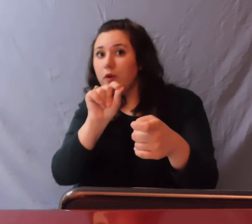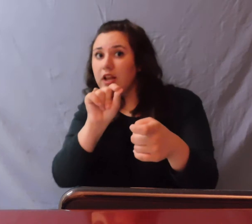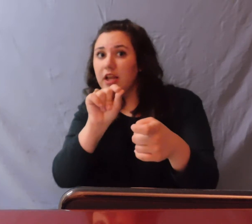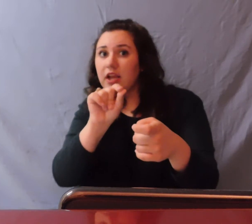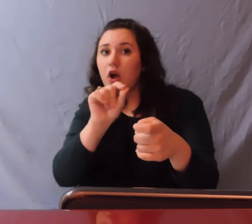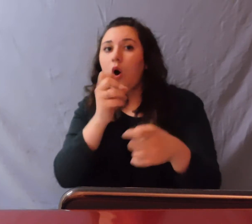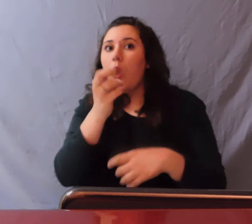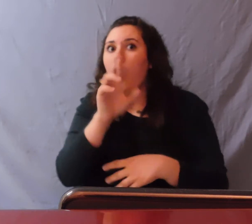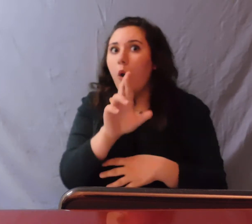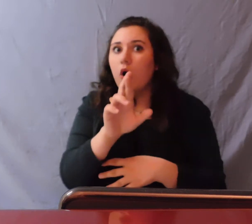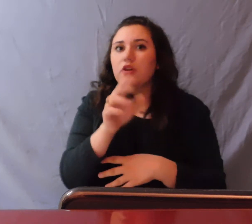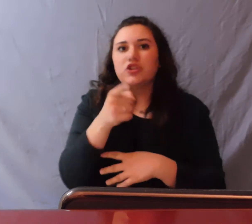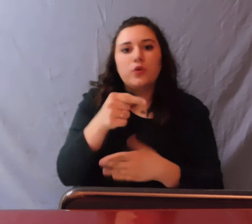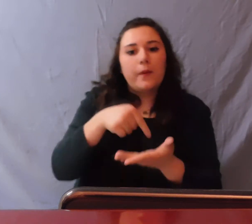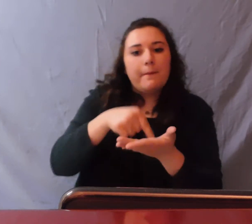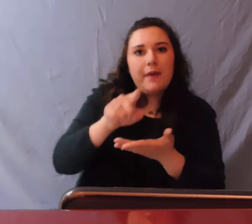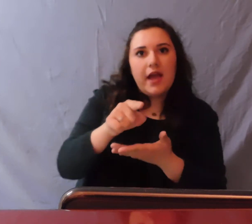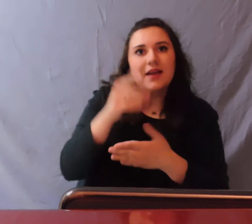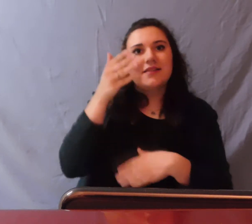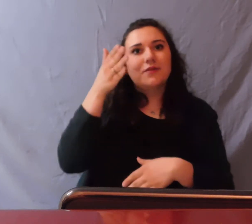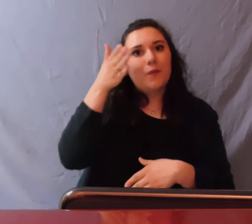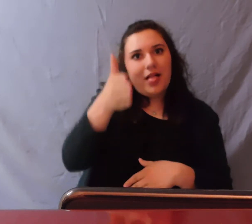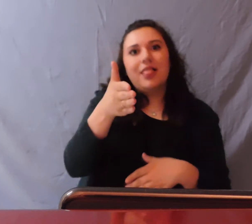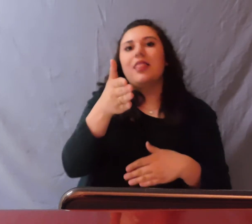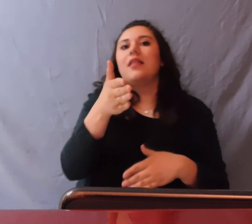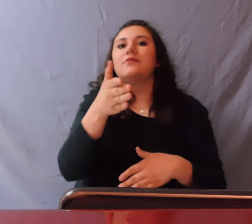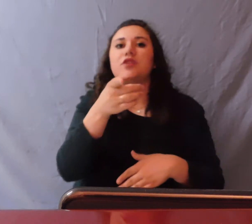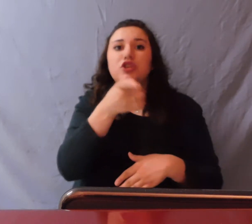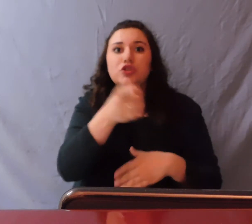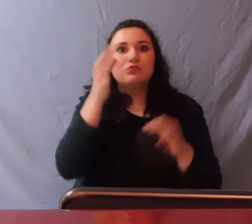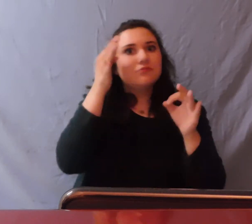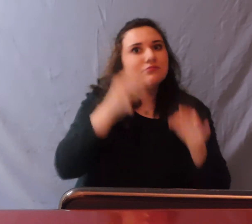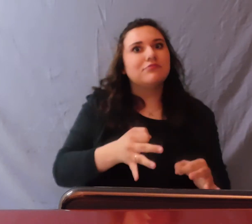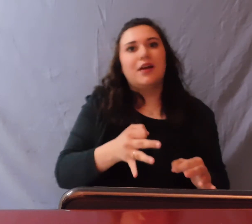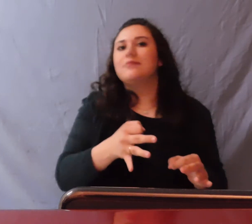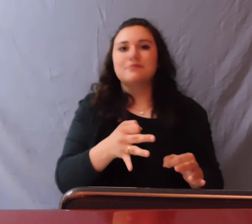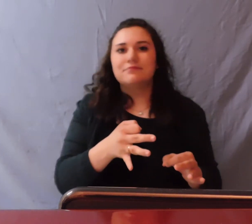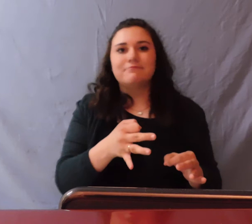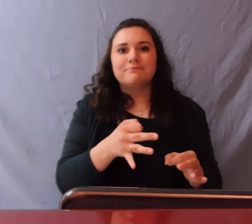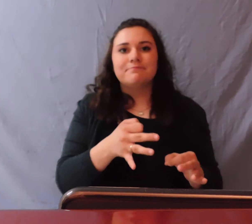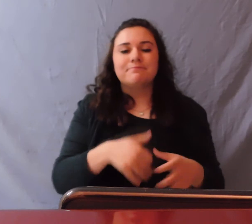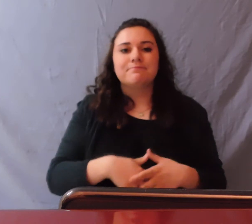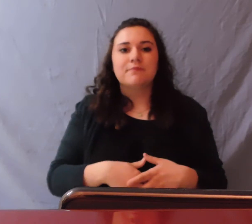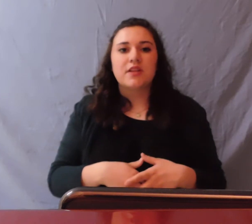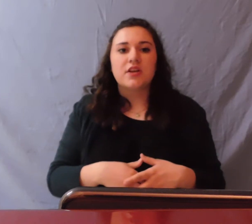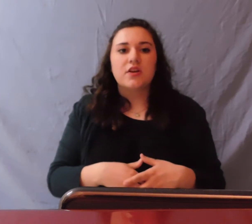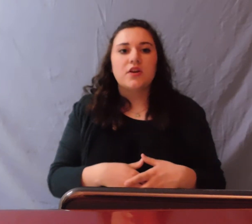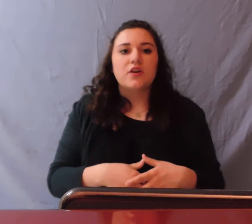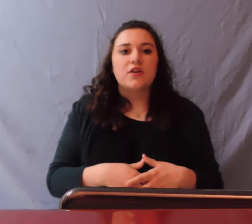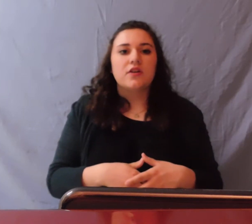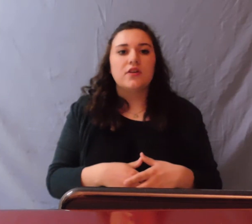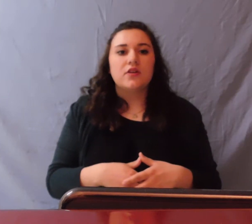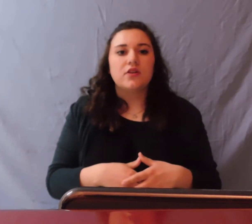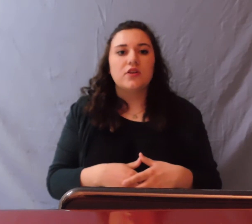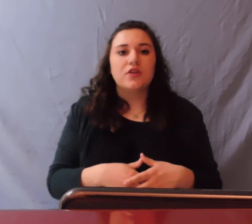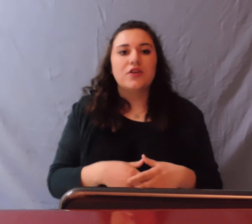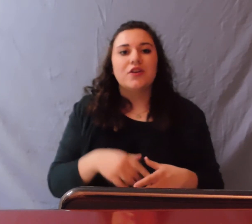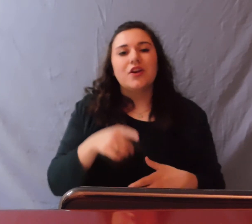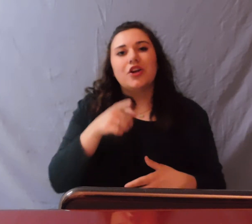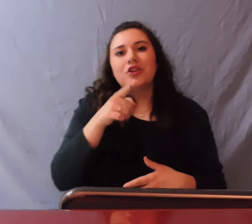pocket. It's your choice. So we don't want you to feel like you can't buy that food, but you are allowed a certain amount